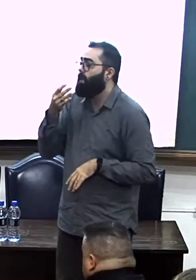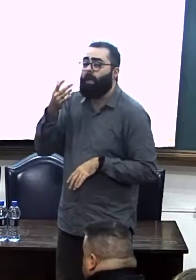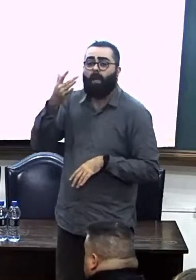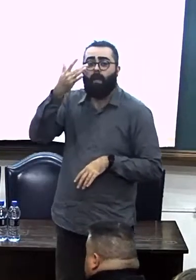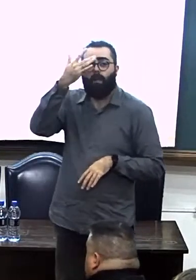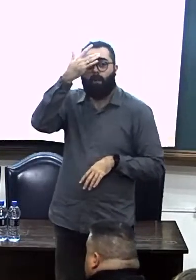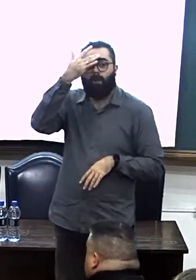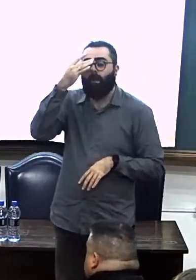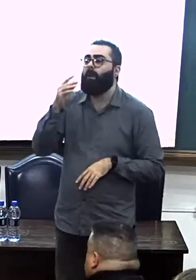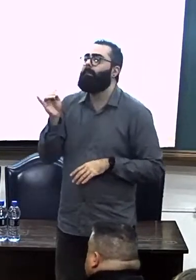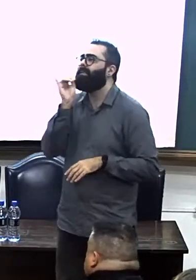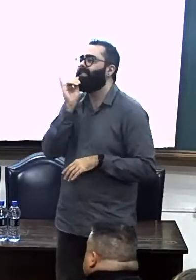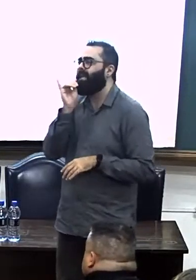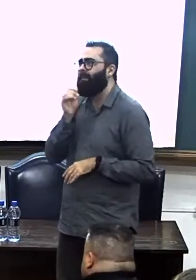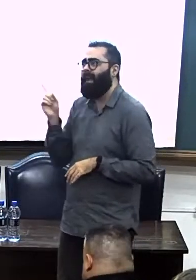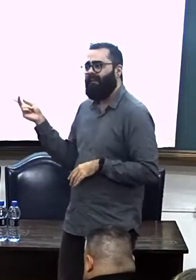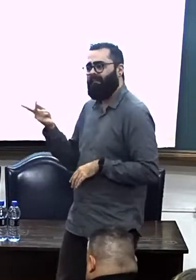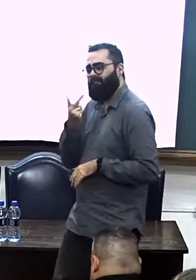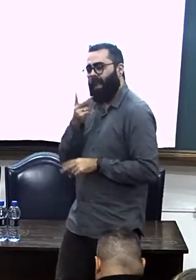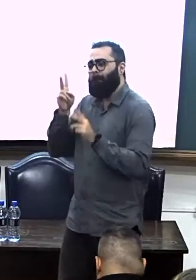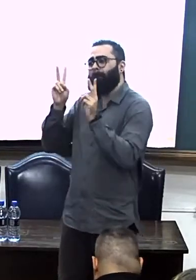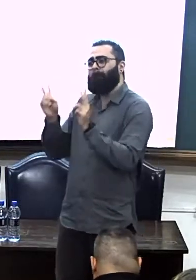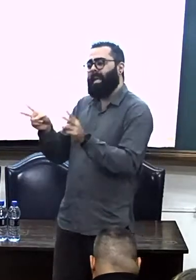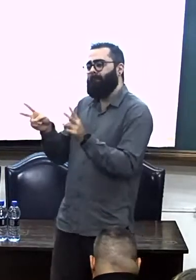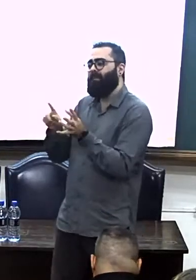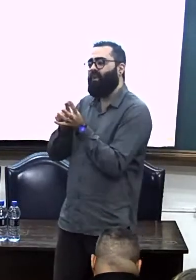uma vogal só, né? Vocês...